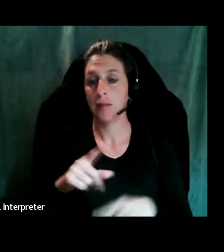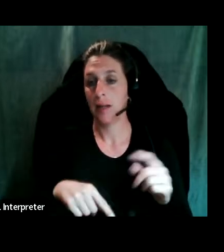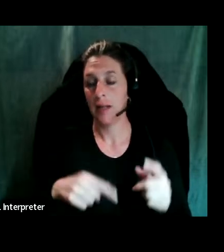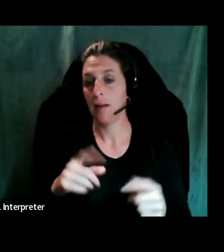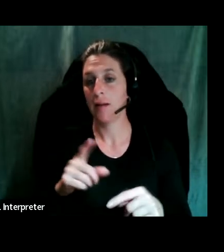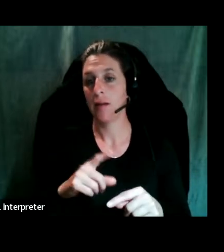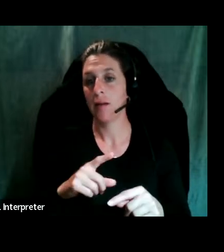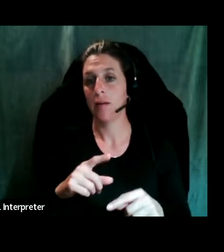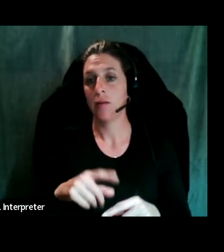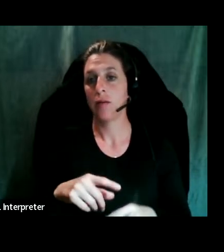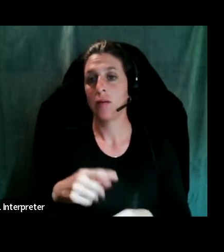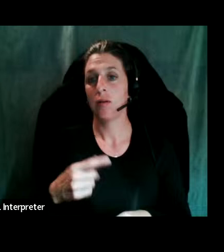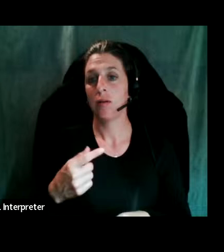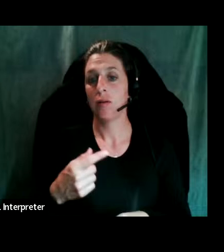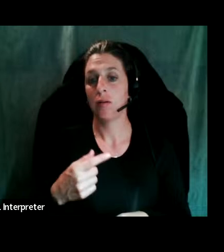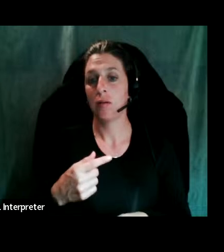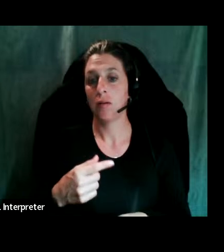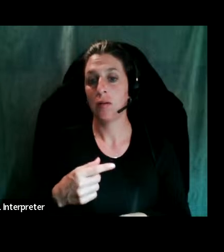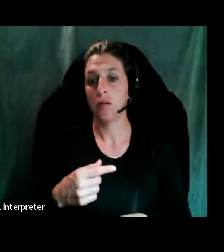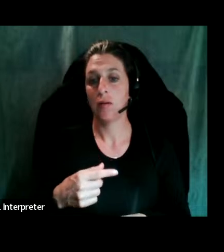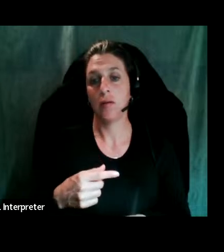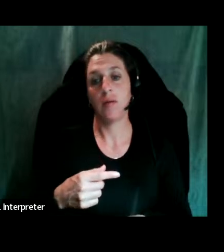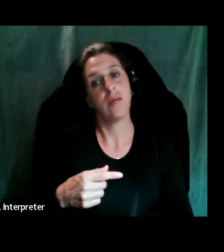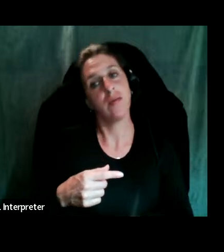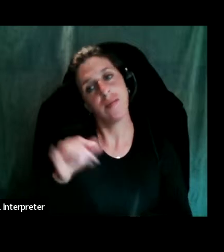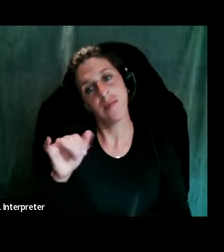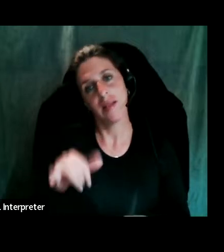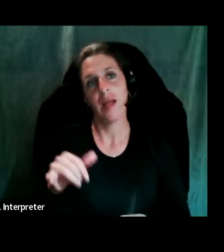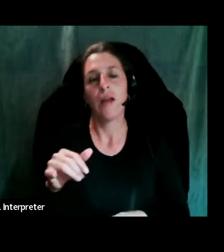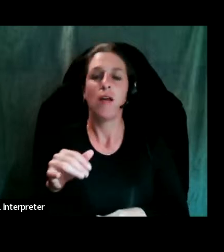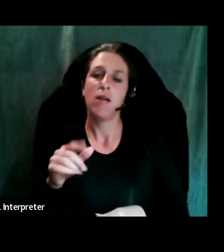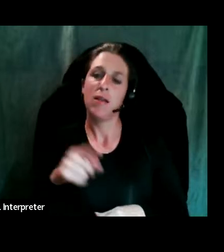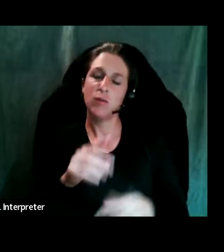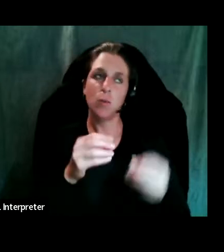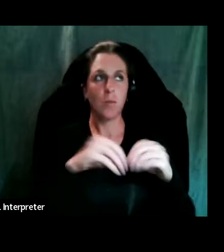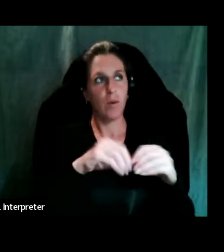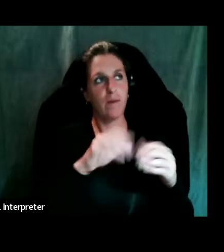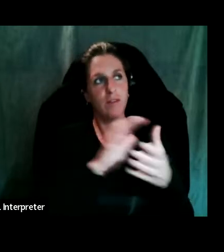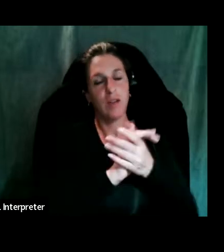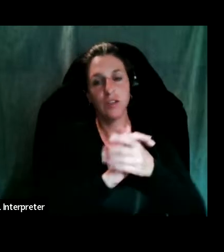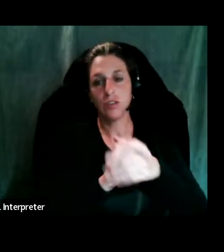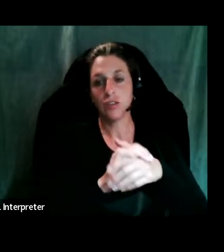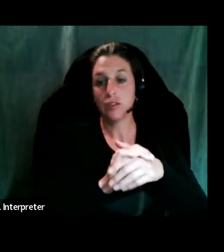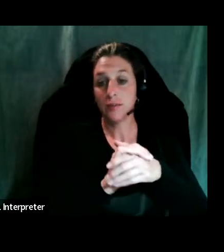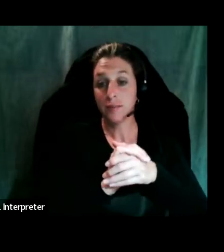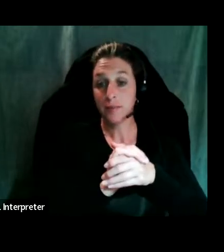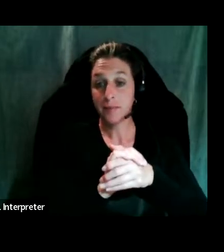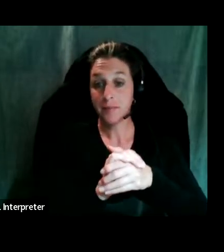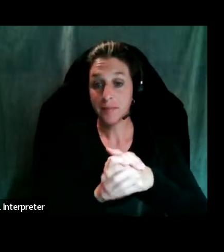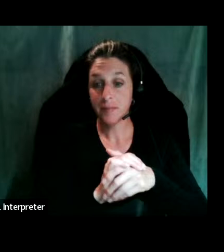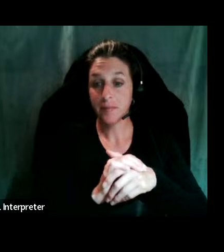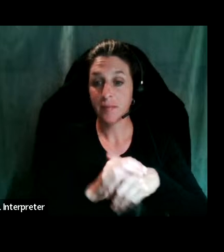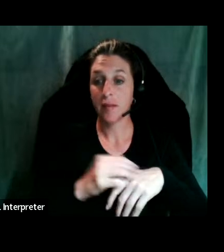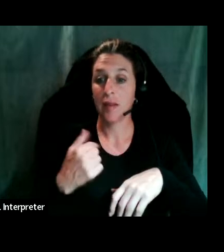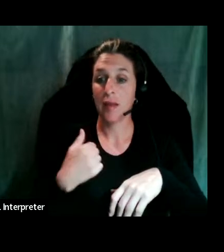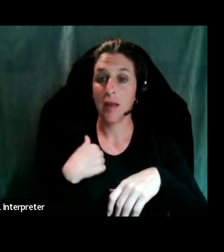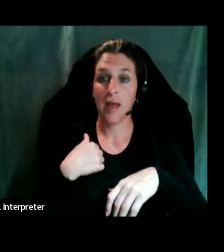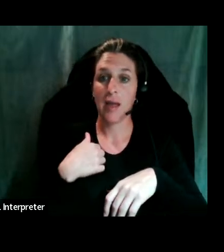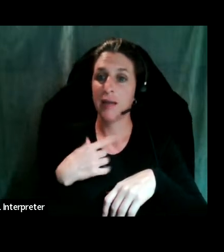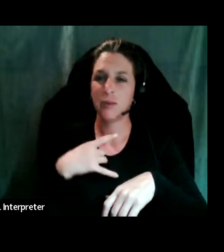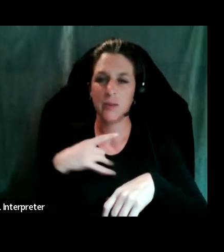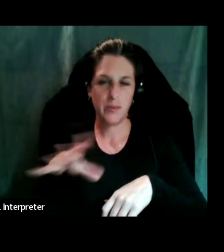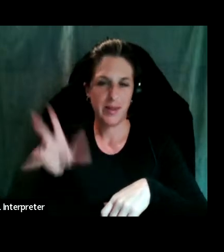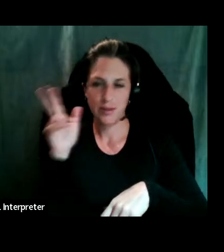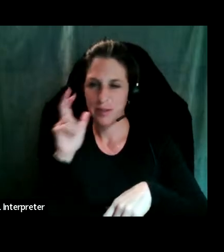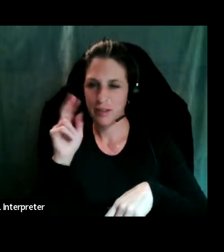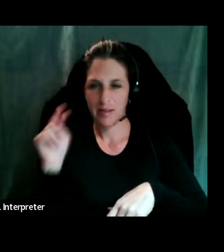But on a more somber note, because that was more of congratulations. I don't like to hear the N-word,